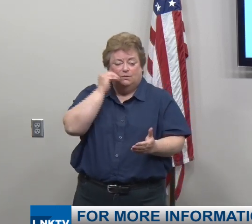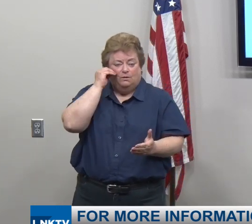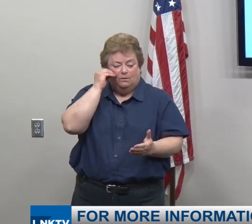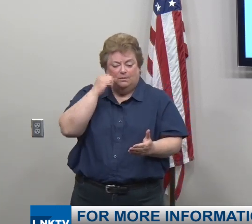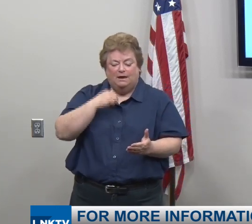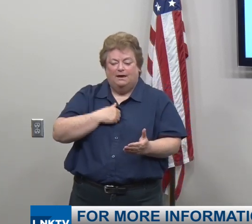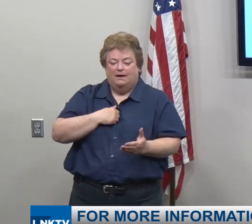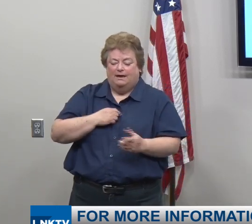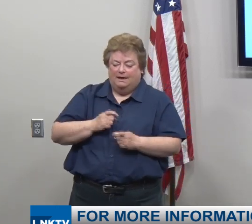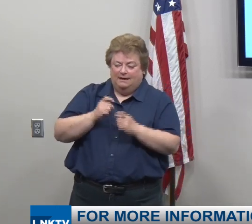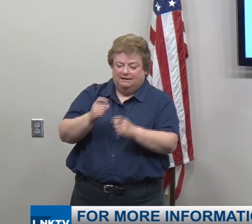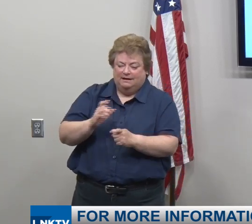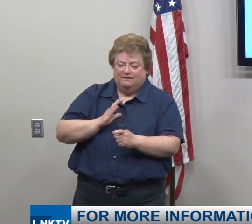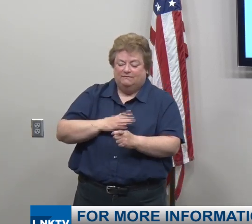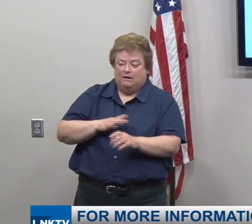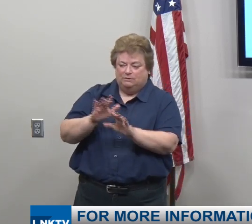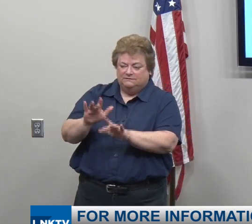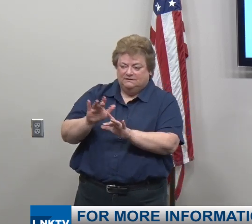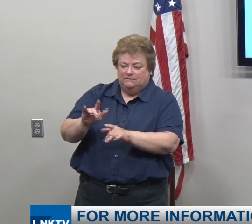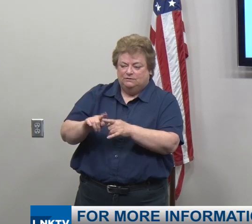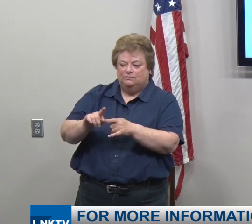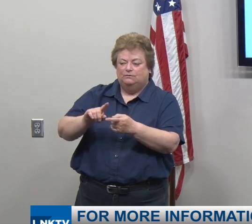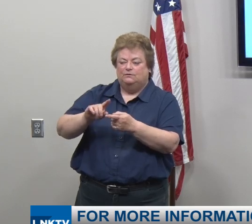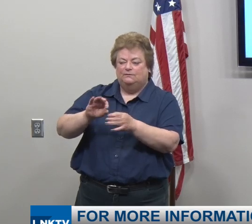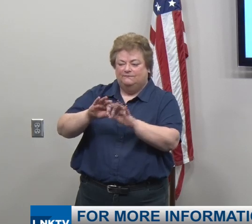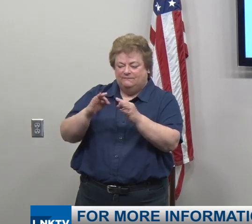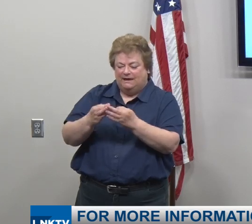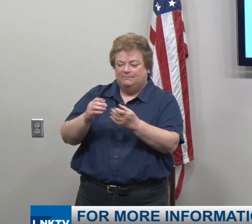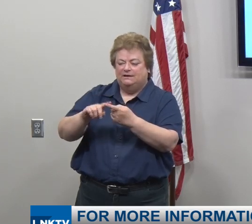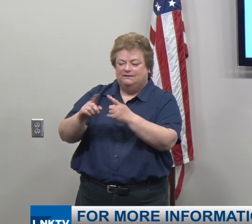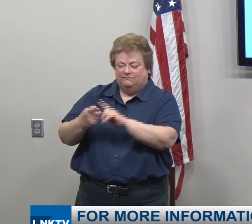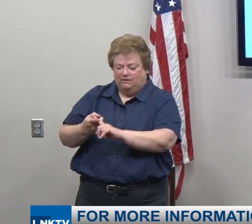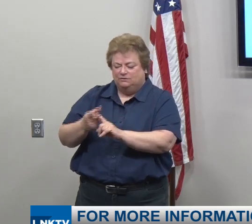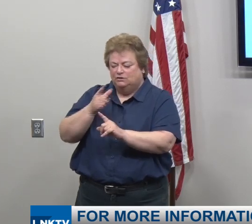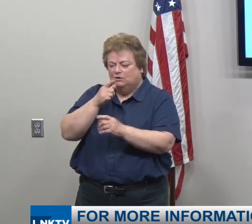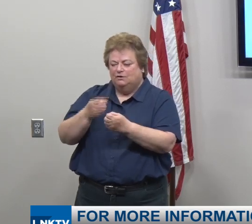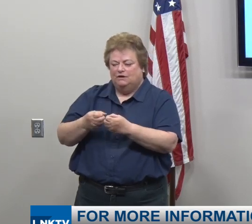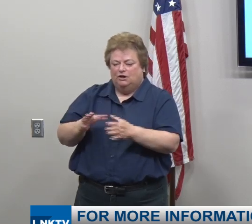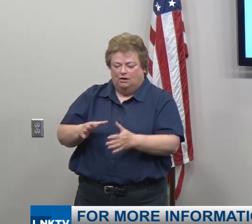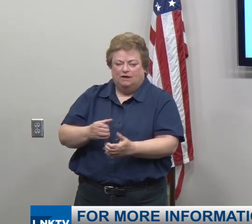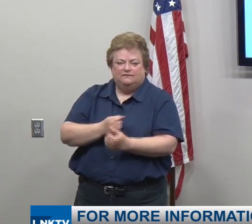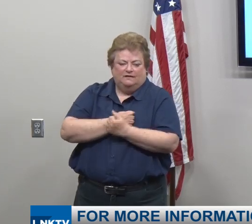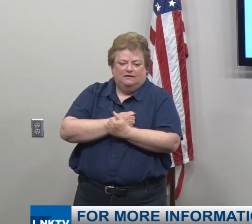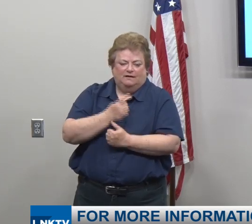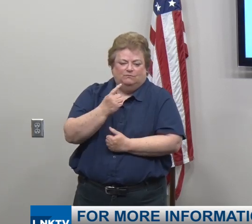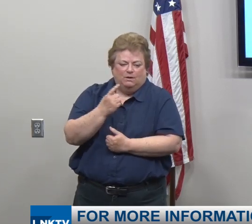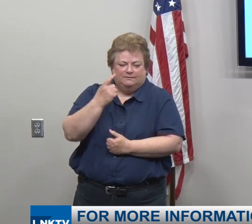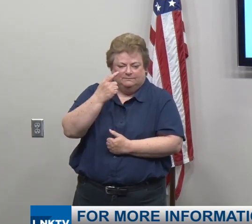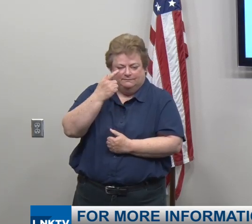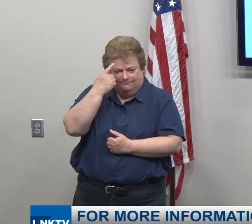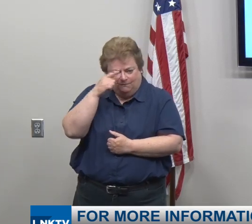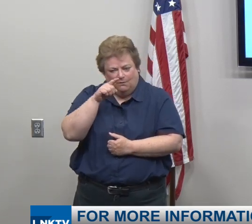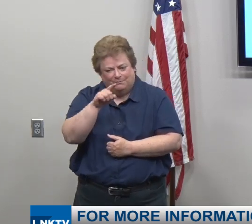deepest sympathy to the family and friends of those who have lost loved ones to this terrible disease.